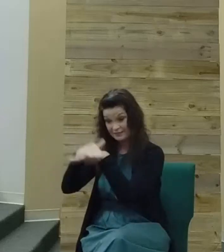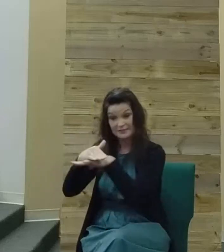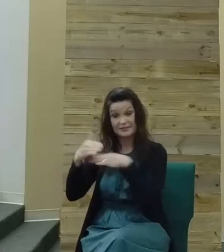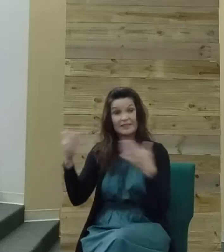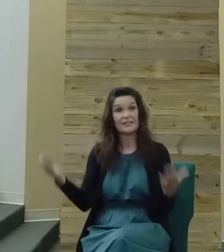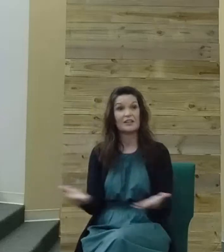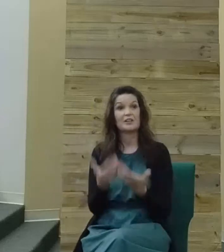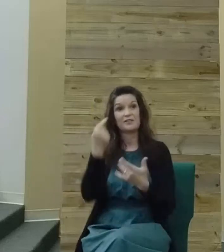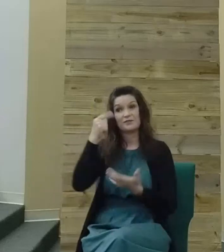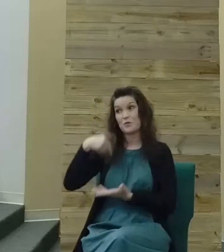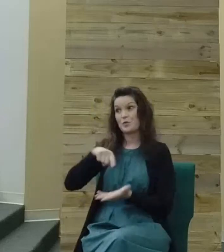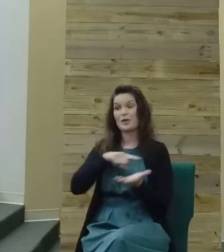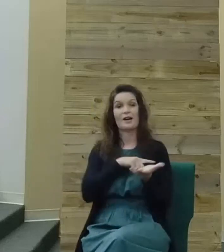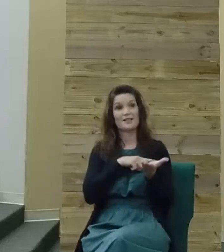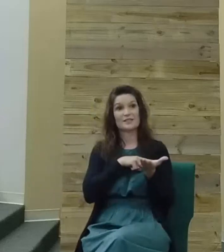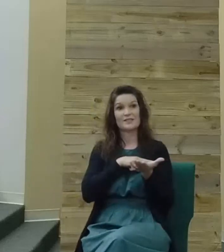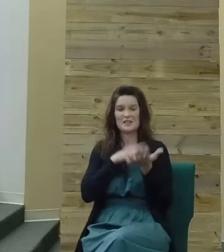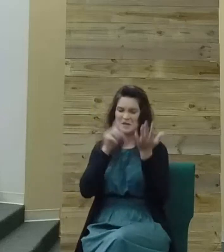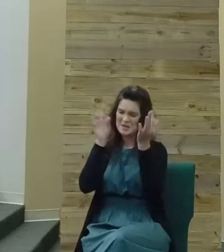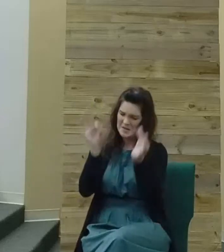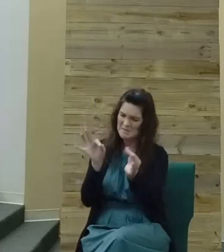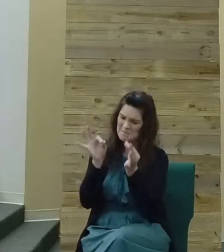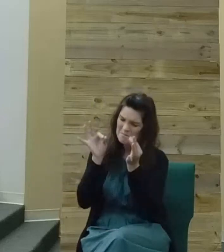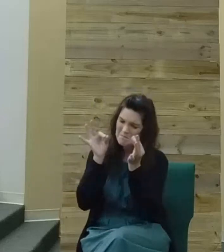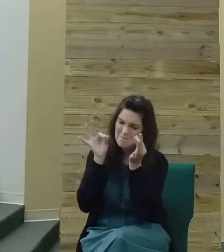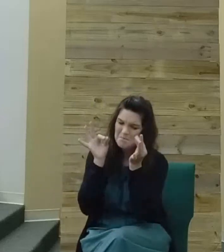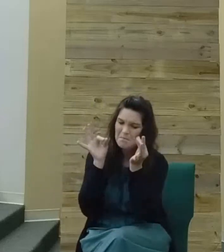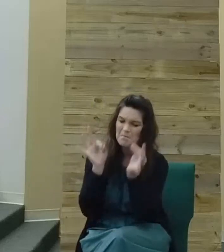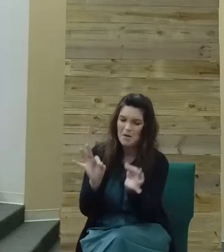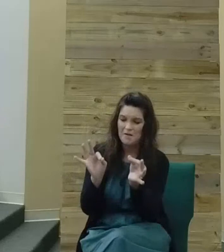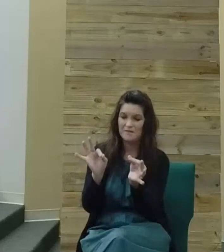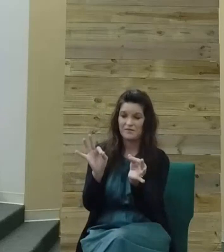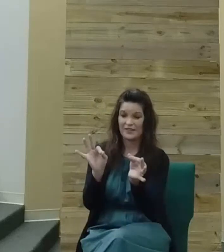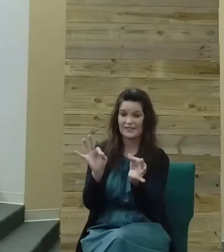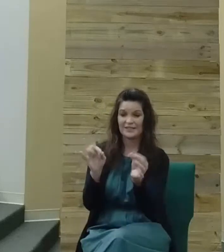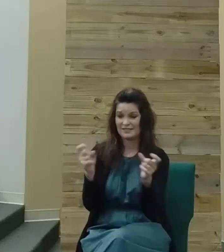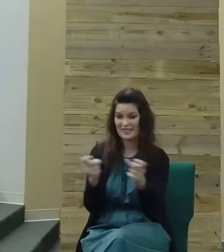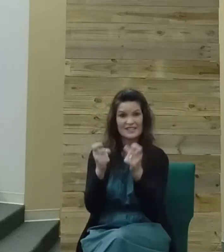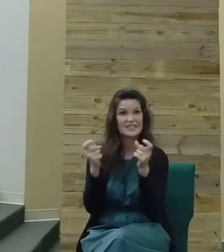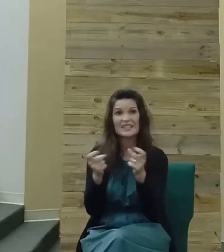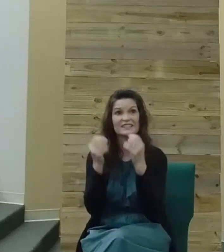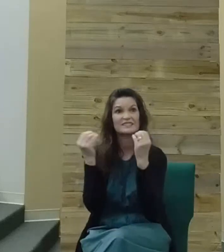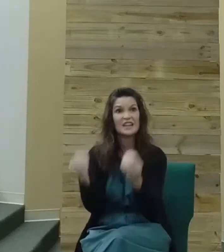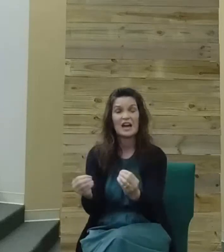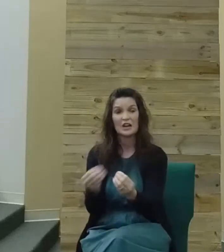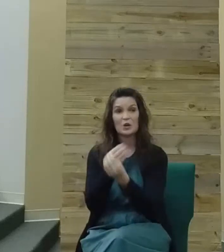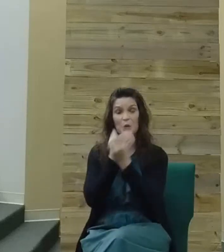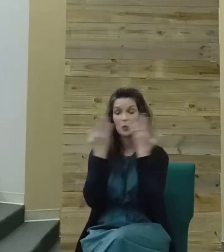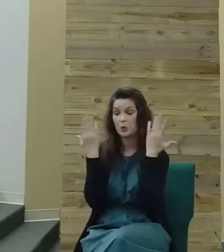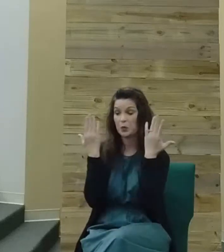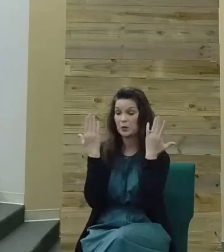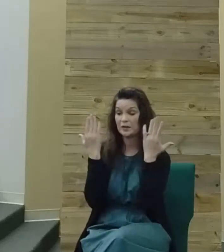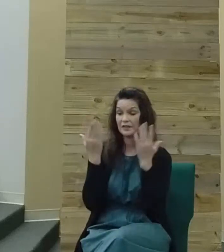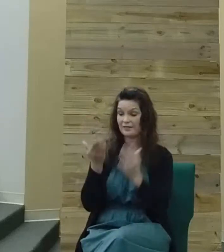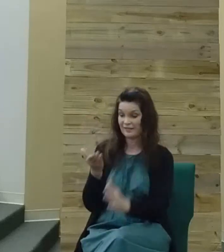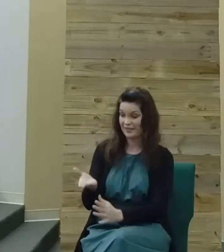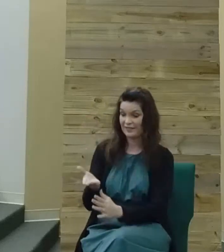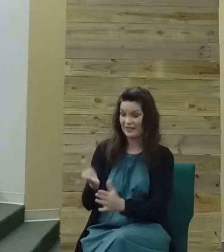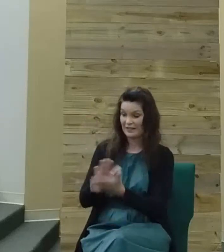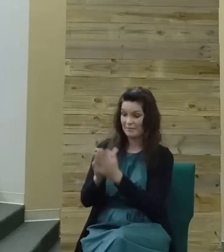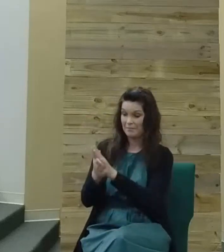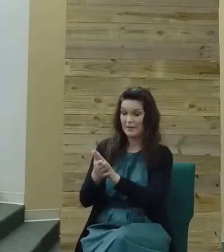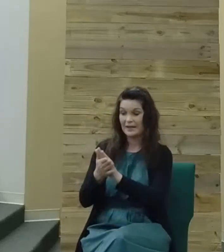be sin for us. Jesus, the perfect, spotless, sinless Lamb of God, was